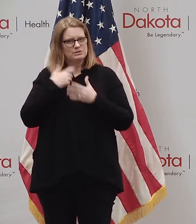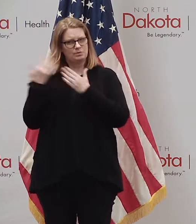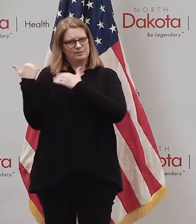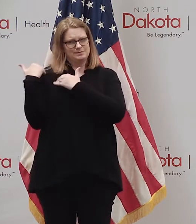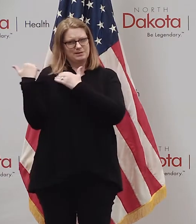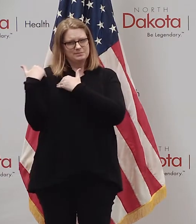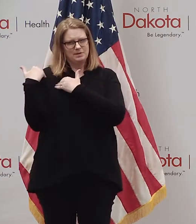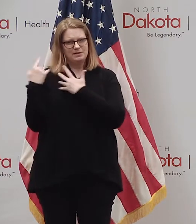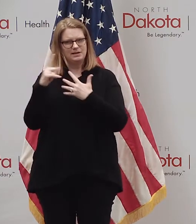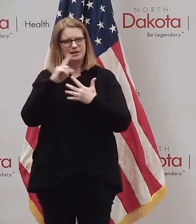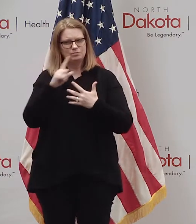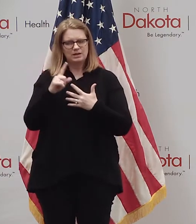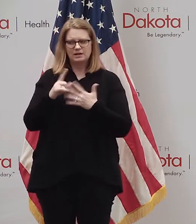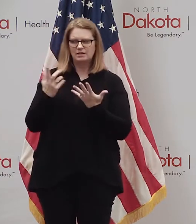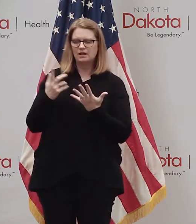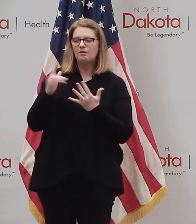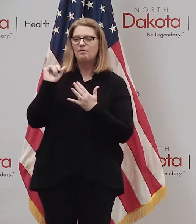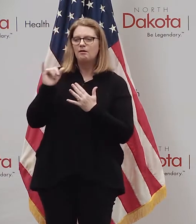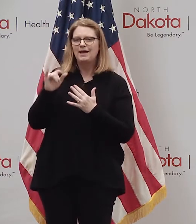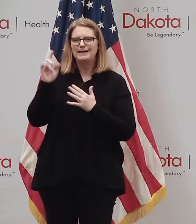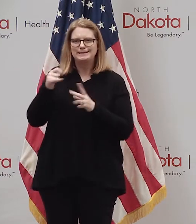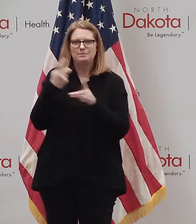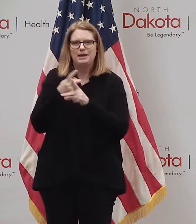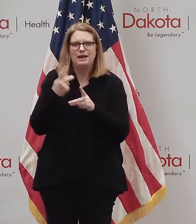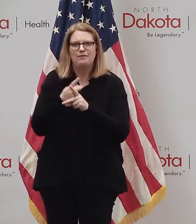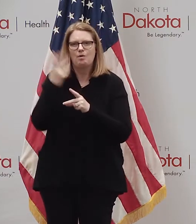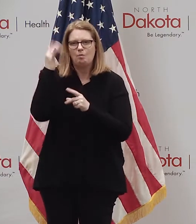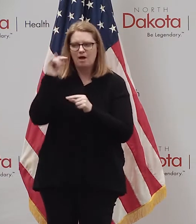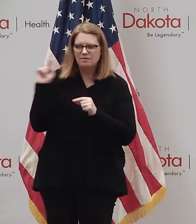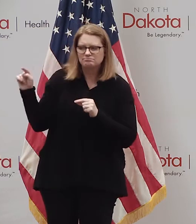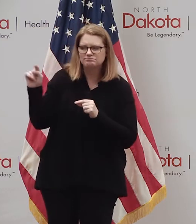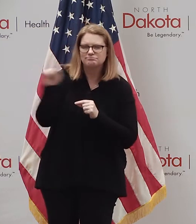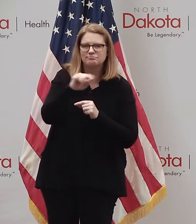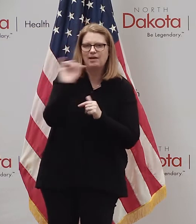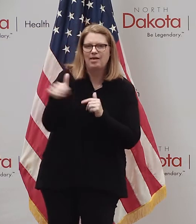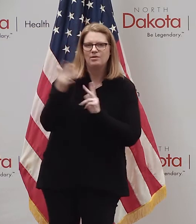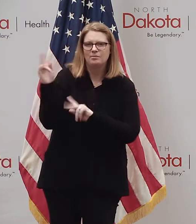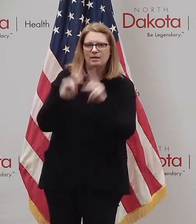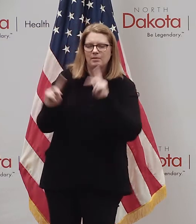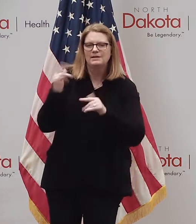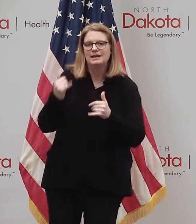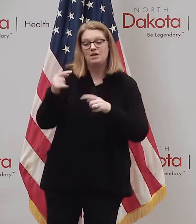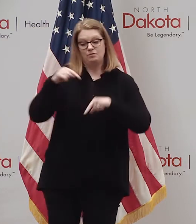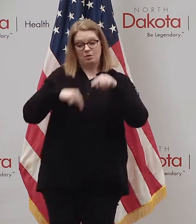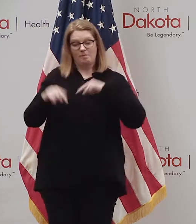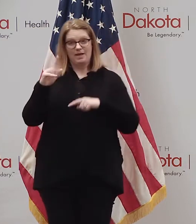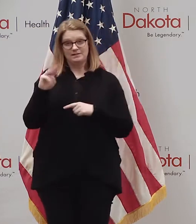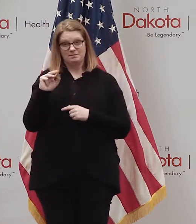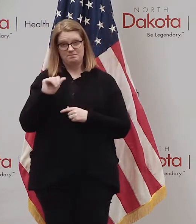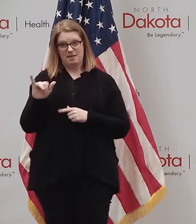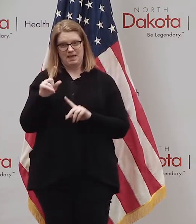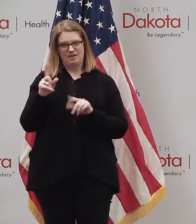of their fellow citizens and neighbors. At the beginning of this month, back on May 1st,